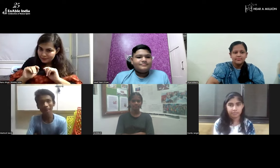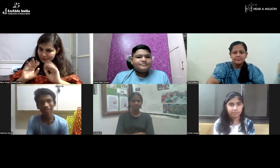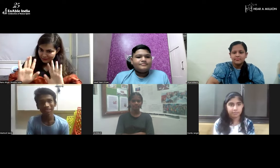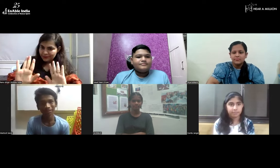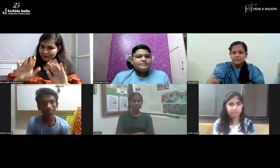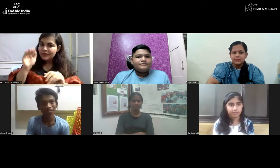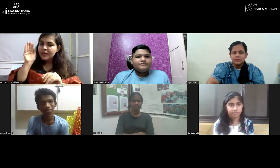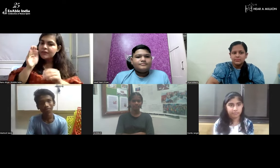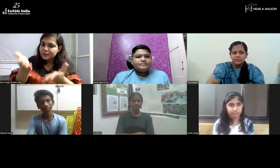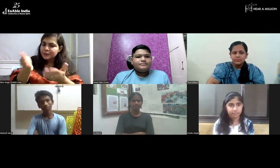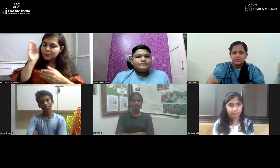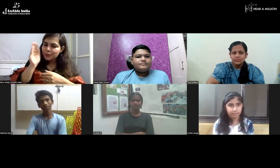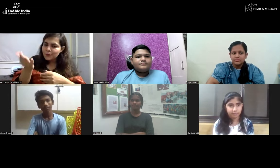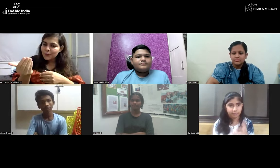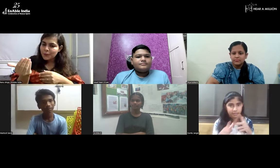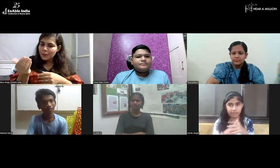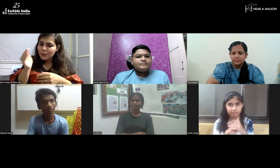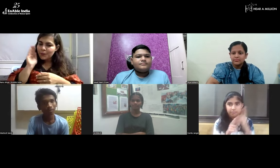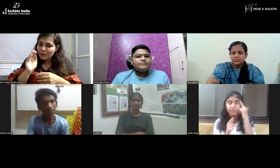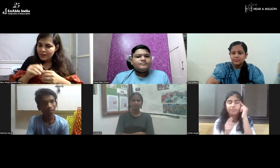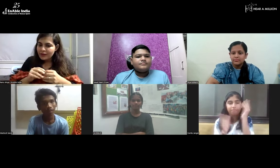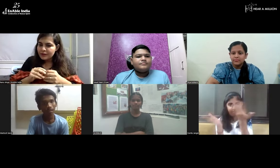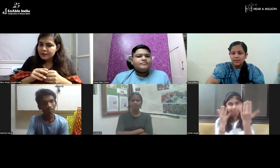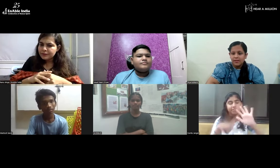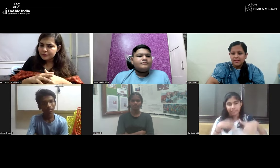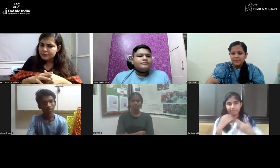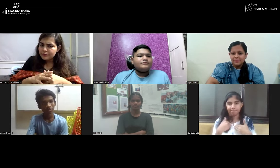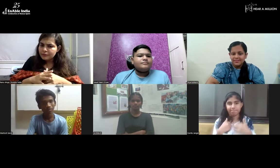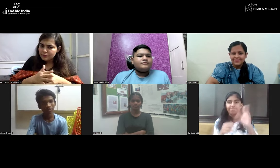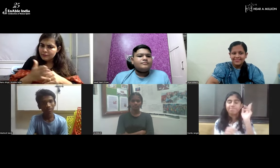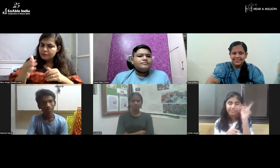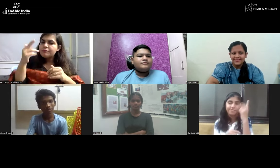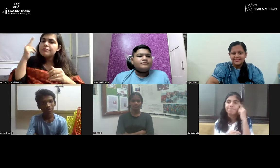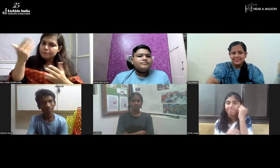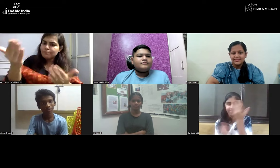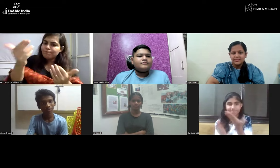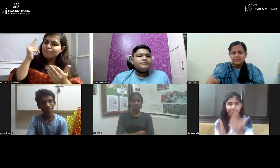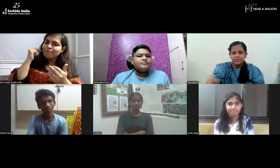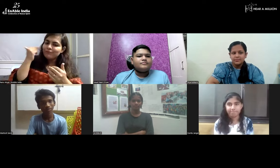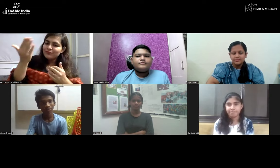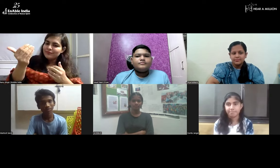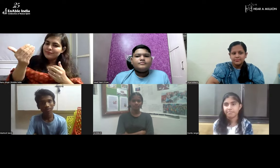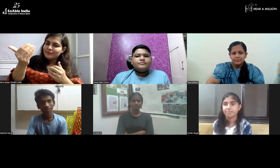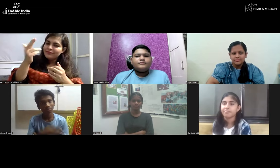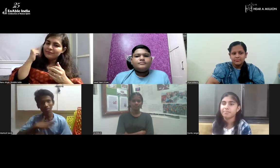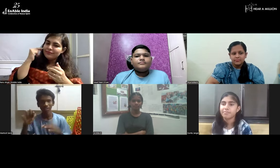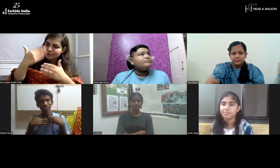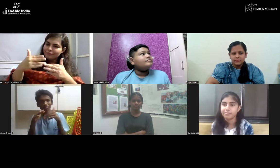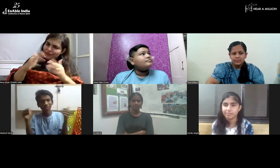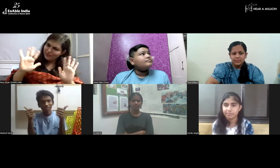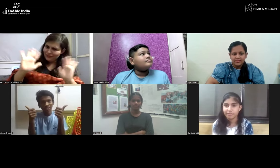travel traveler. traveler, traveling the world India, in world, car, yes, yes, India.